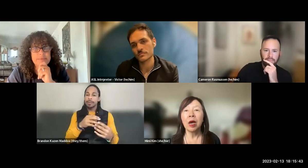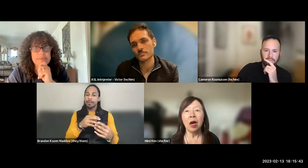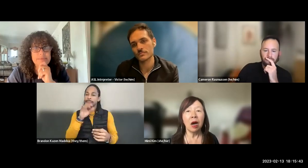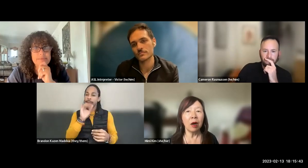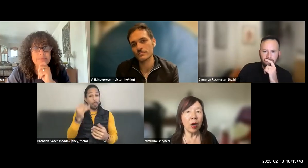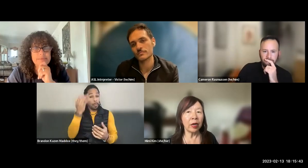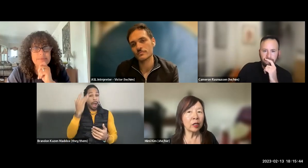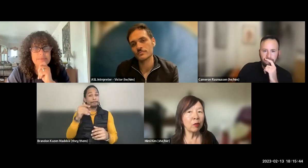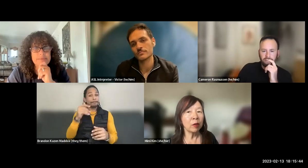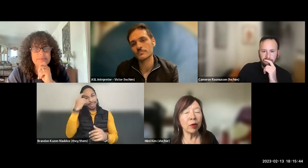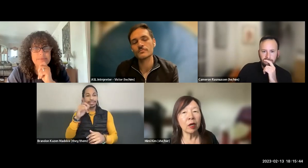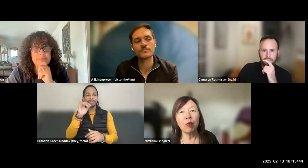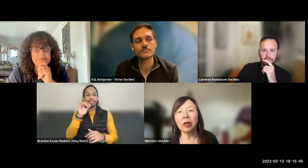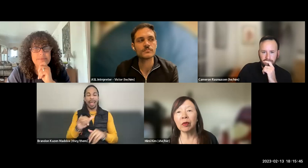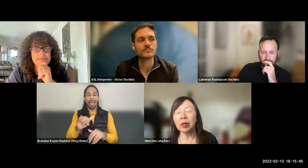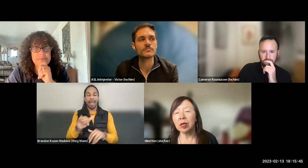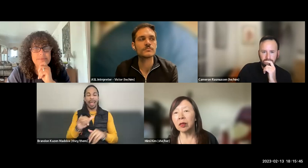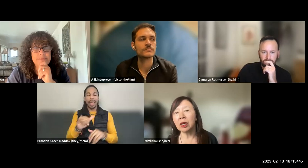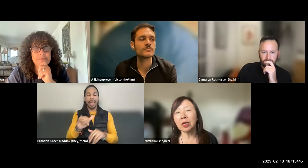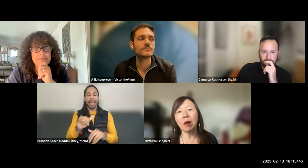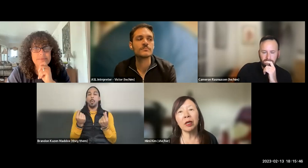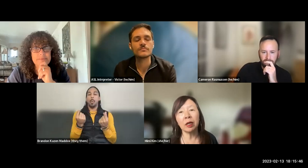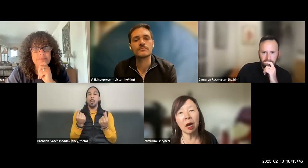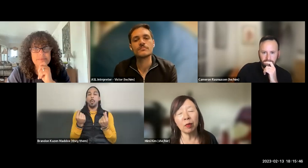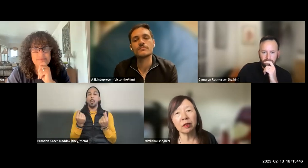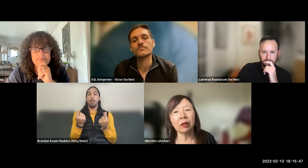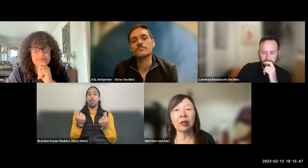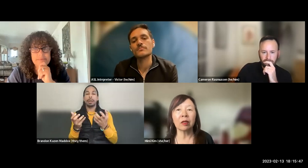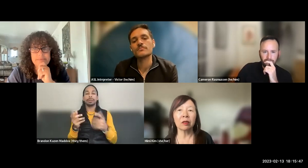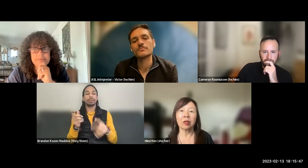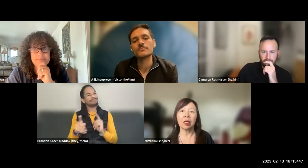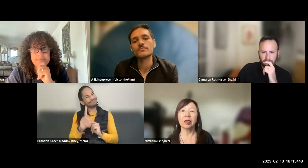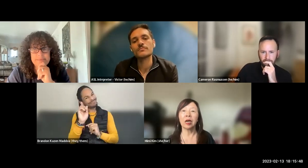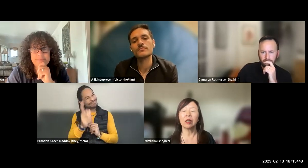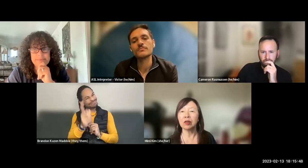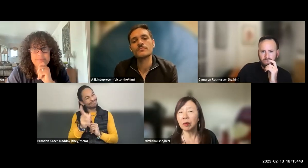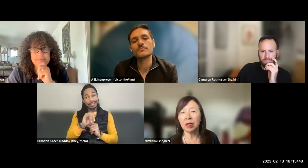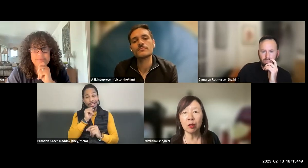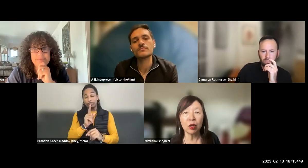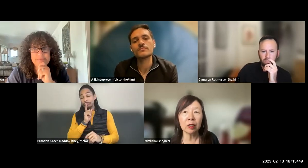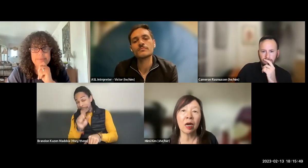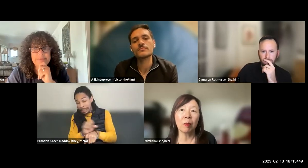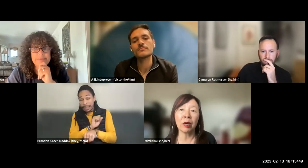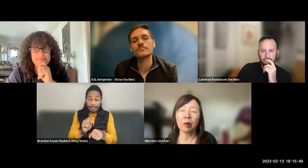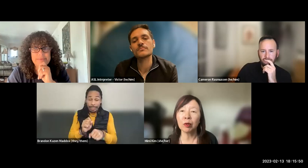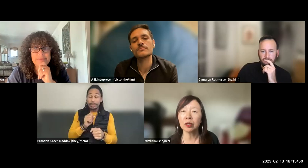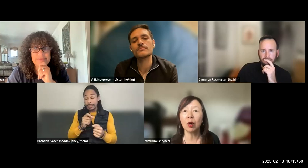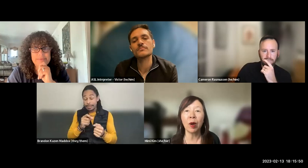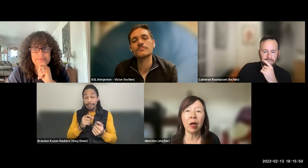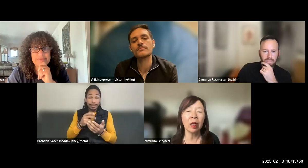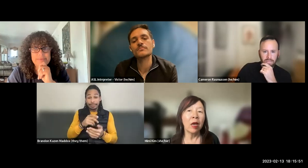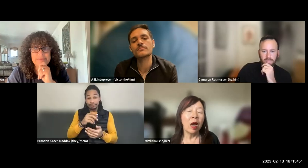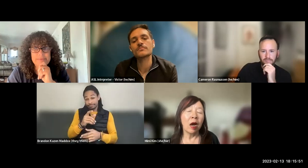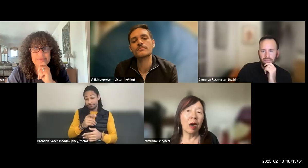And I just want to bring up one other thing that's happening now, because I think this is, again, something that you talk about in the book